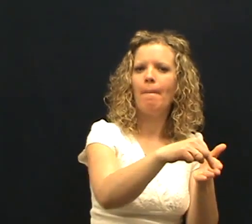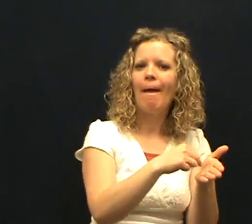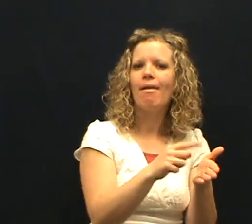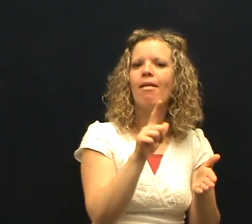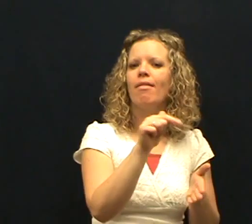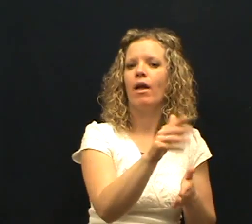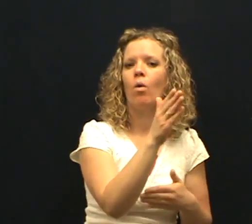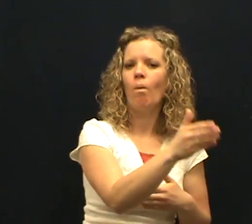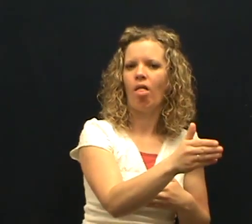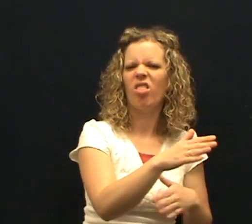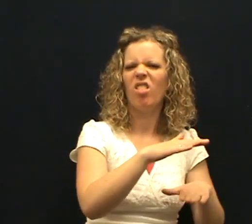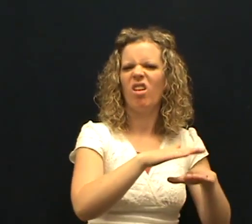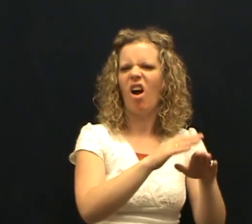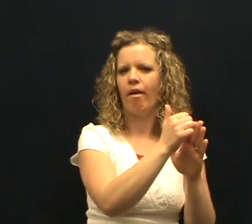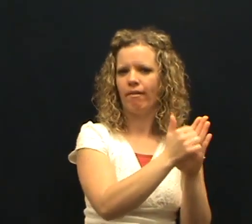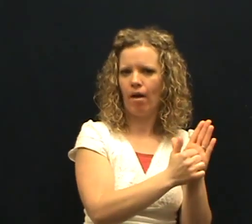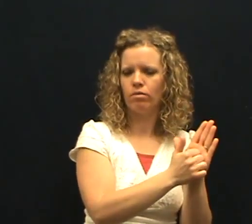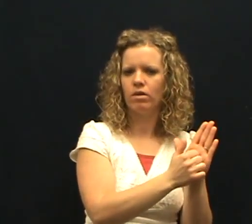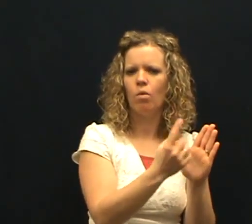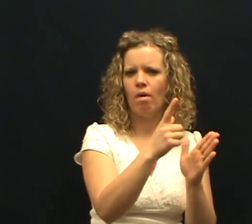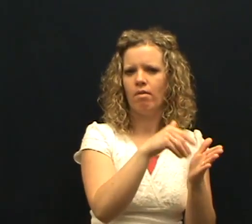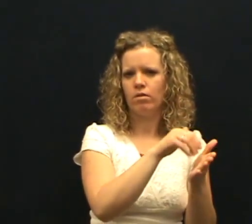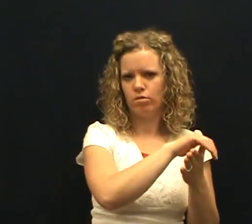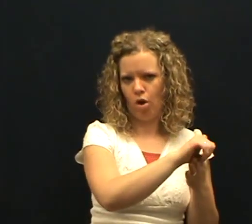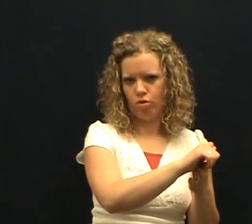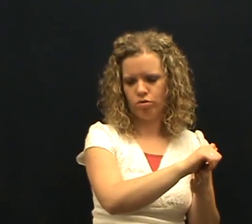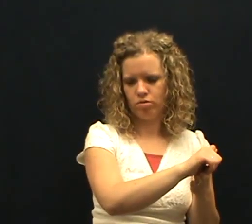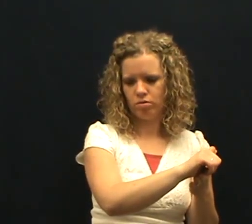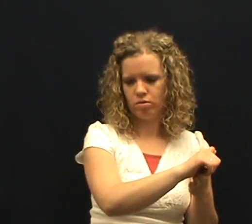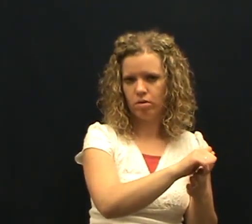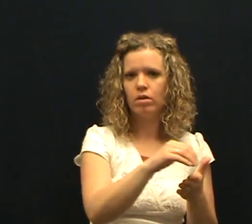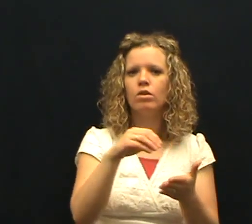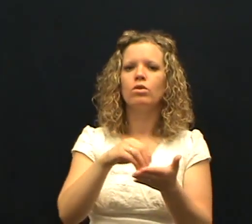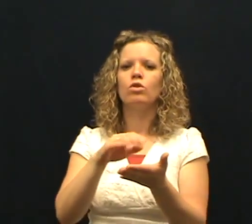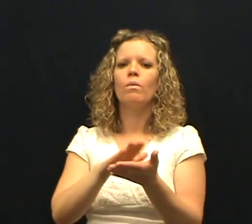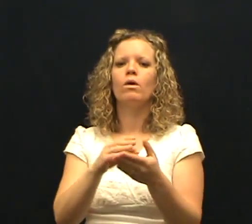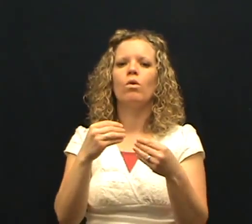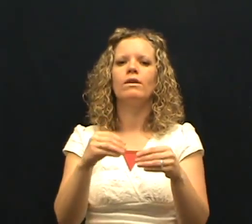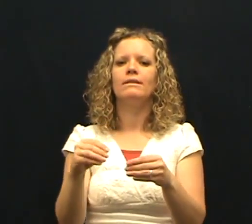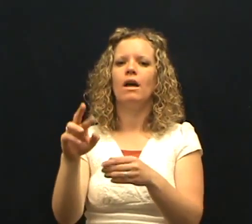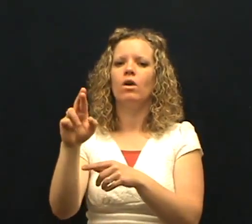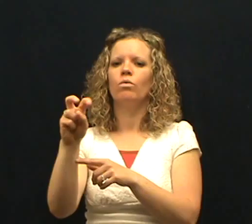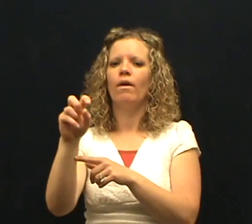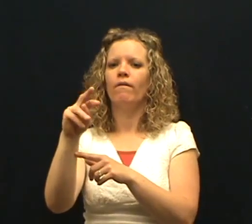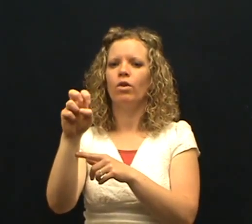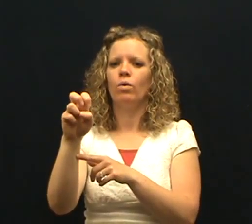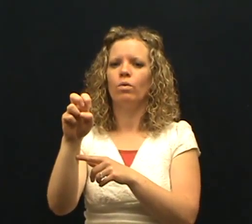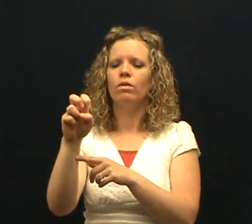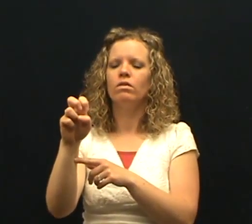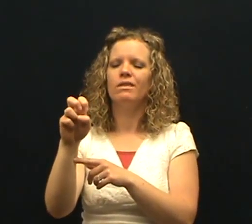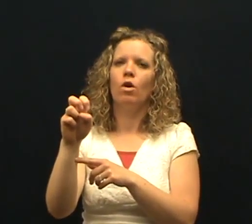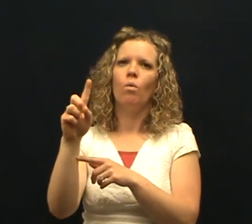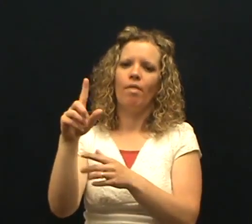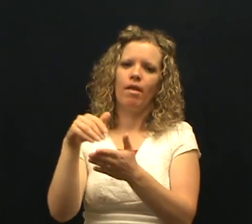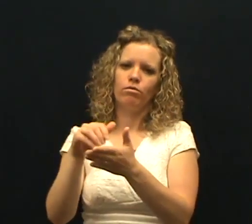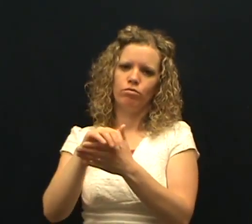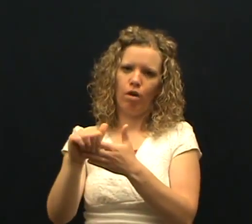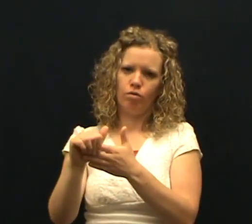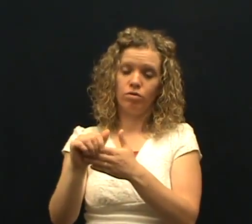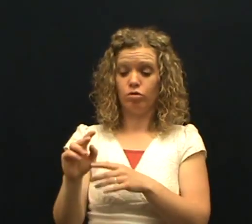for $1,000, the sales price. We record sales revenue, $1,000, the sales price. Second entry, record the cost